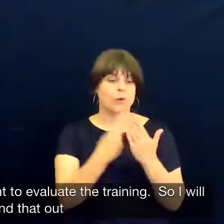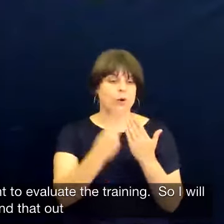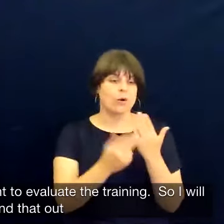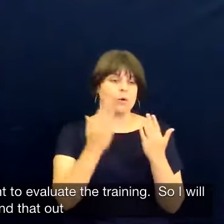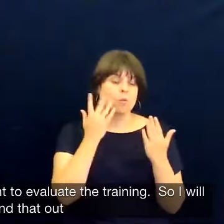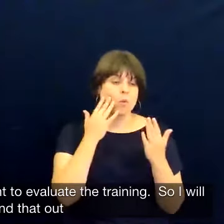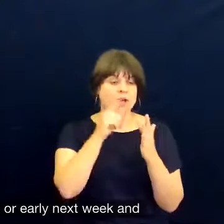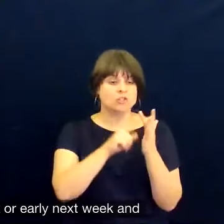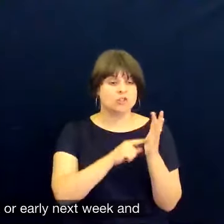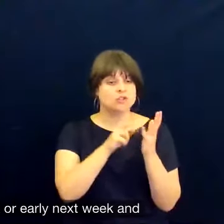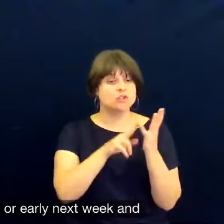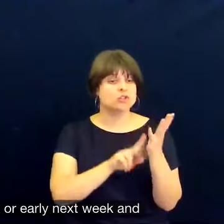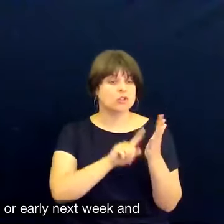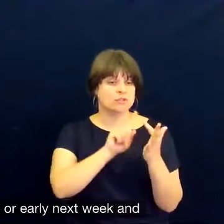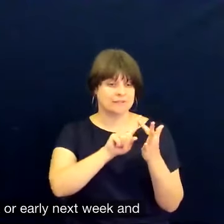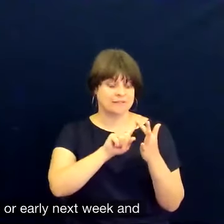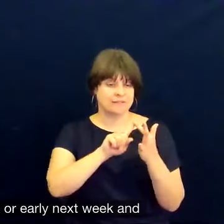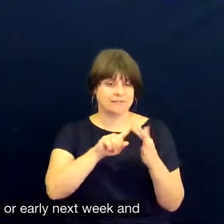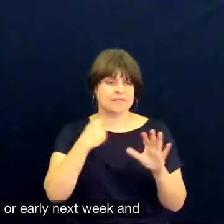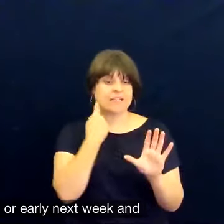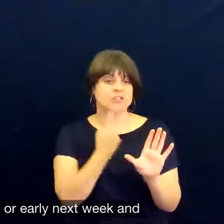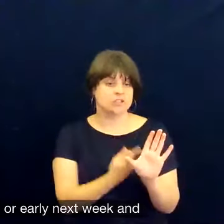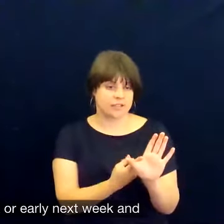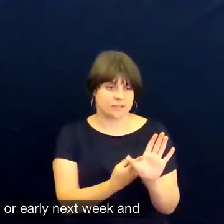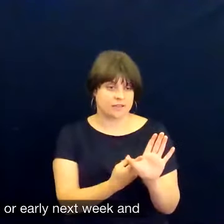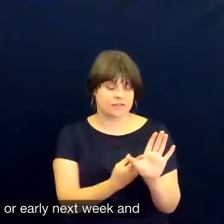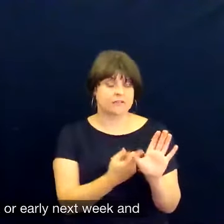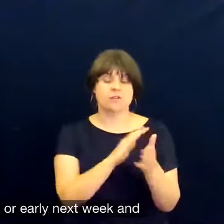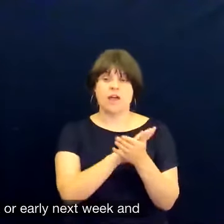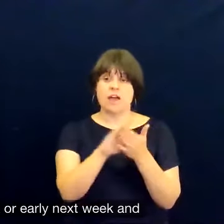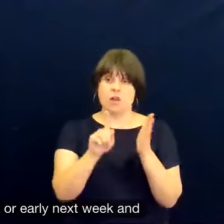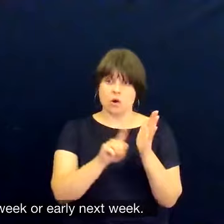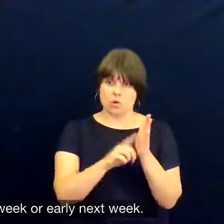Heather, we'll hand over to you for your question.